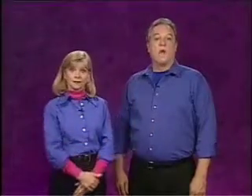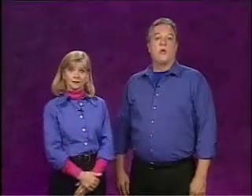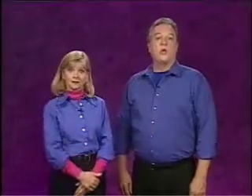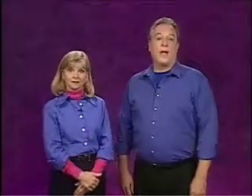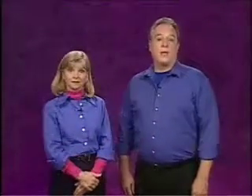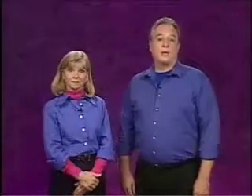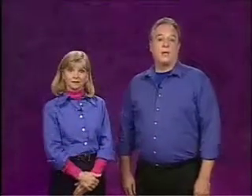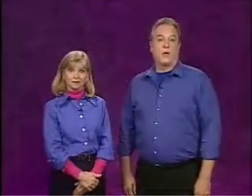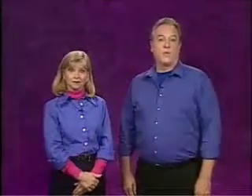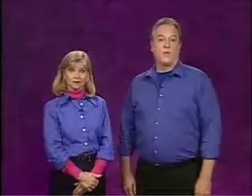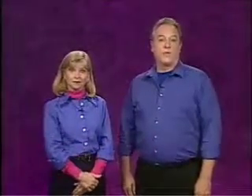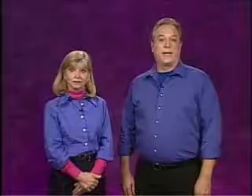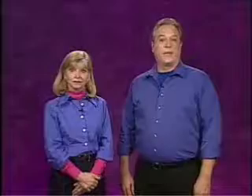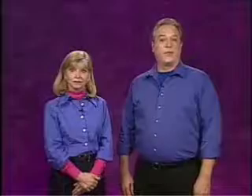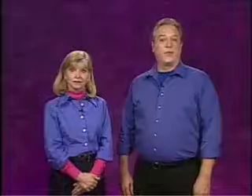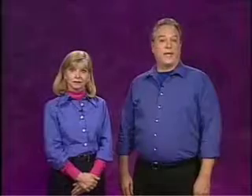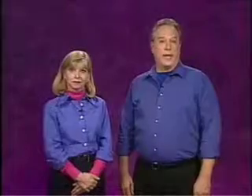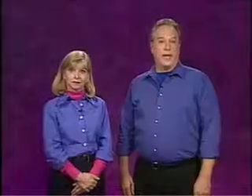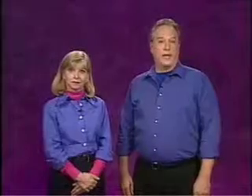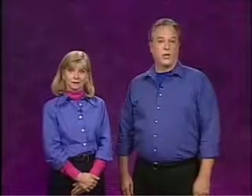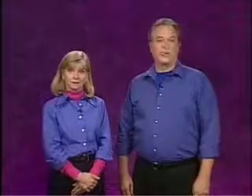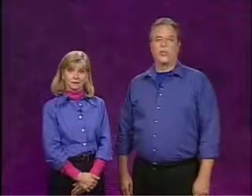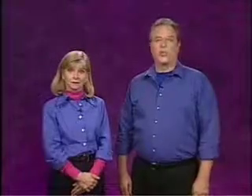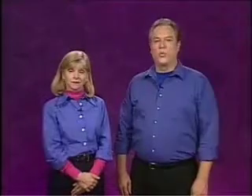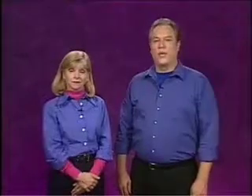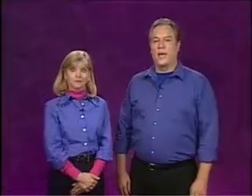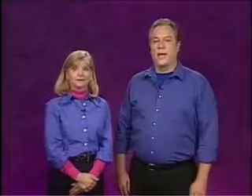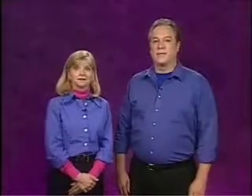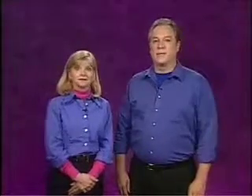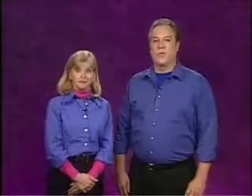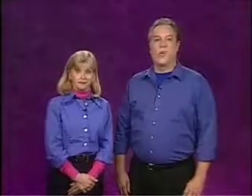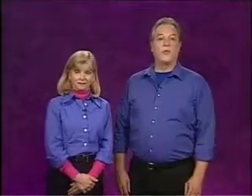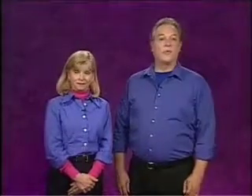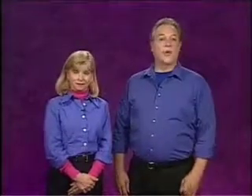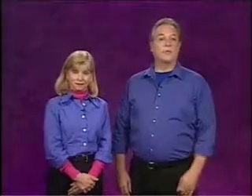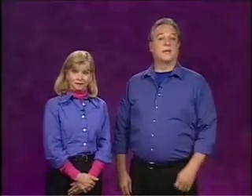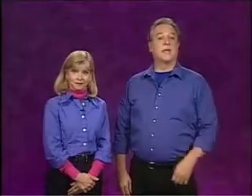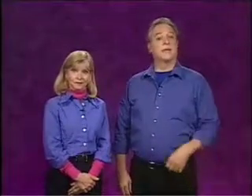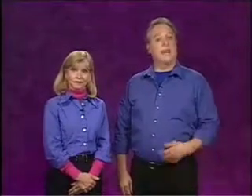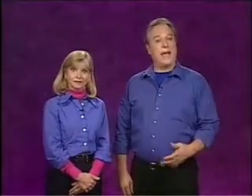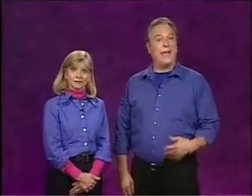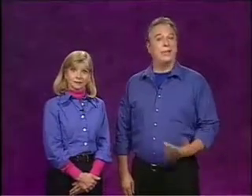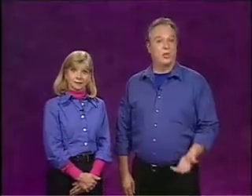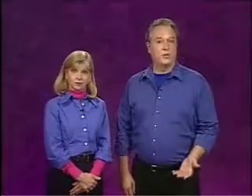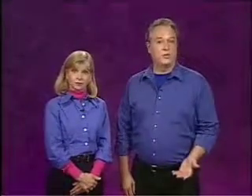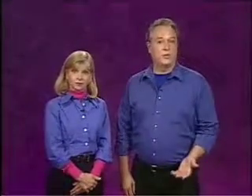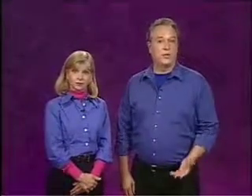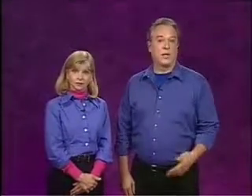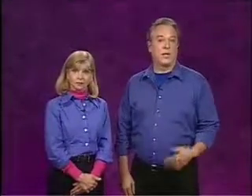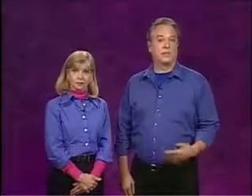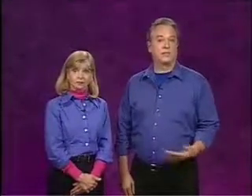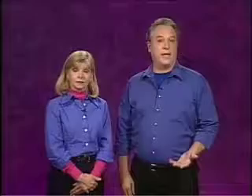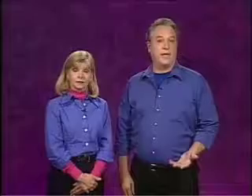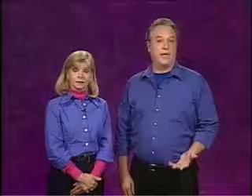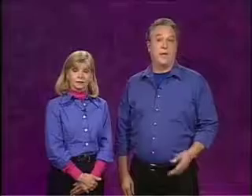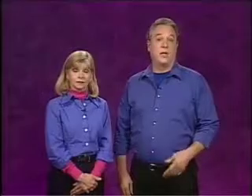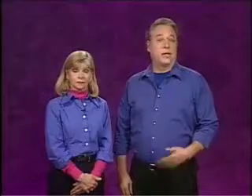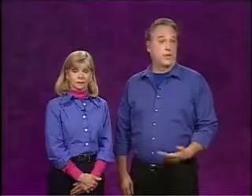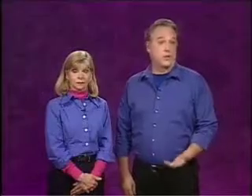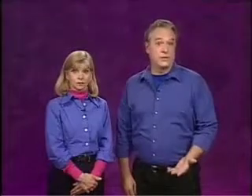When you ask a question beginning with can, you're really asking whether or not someone can do something like ski. Can you